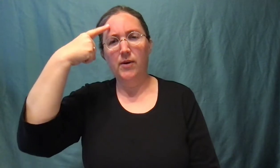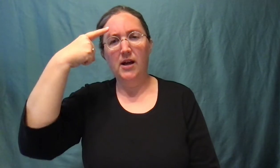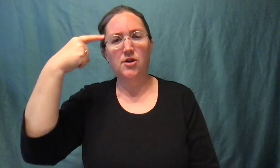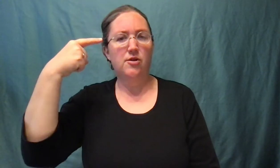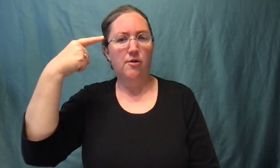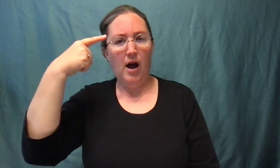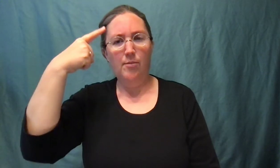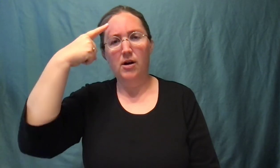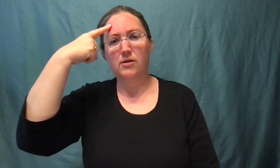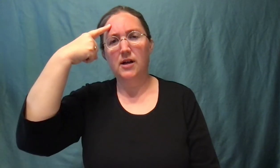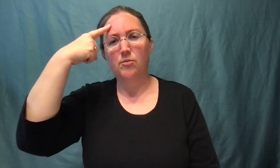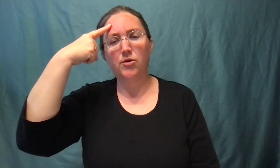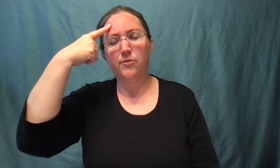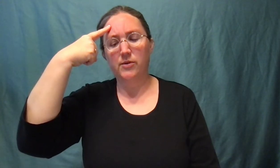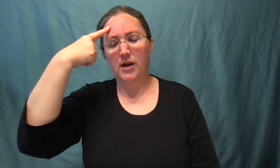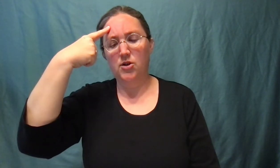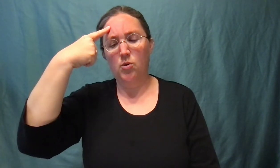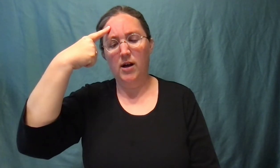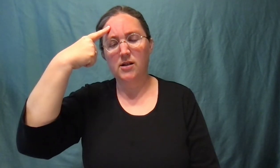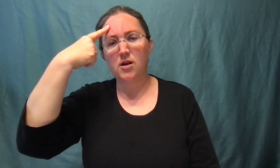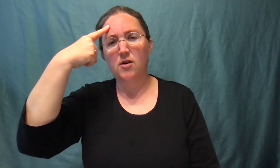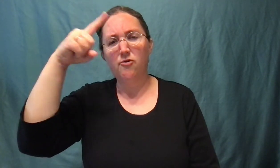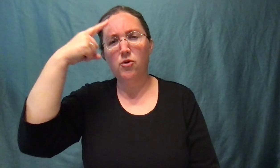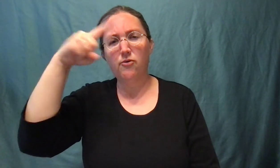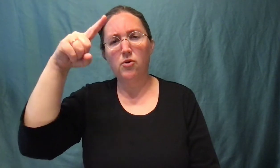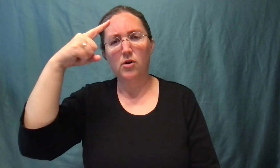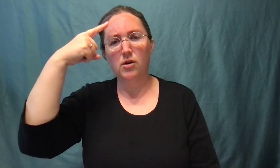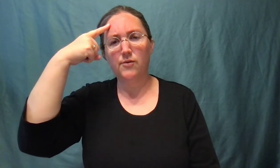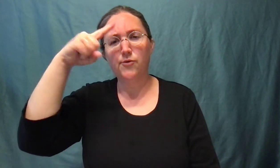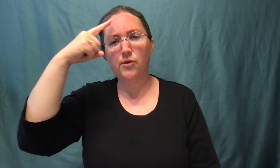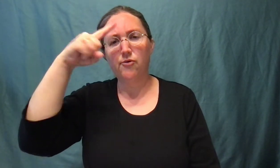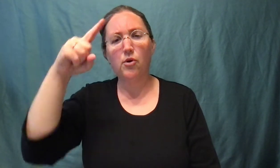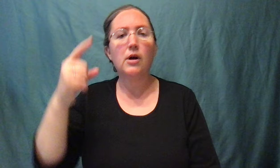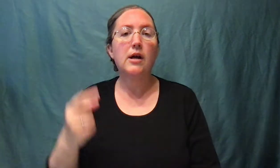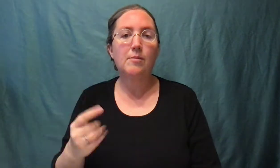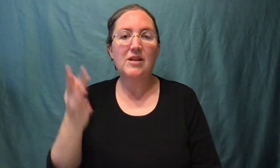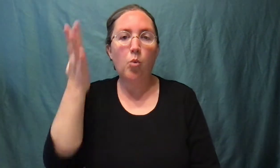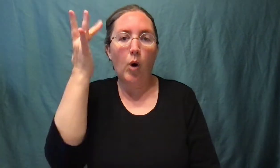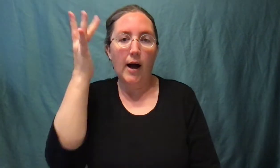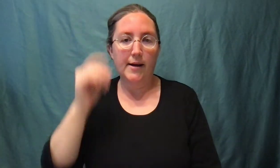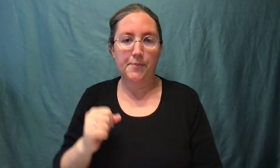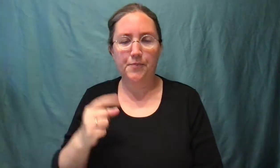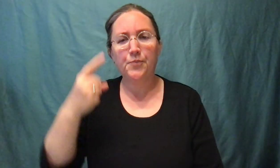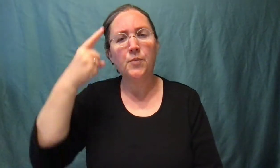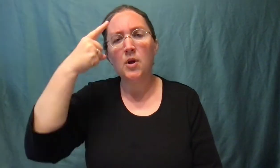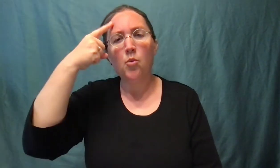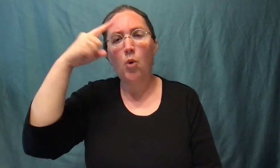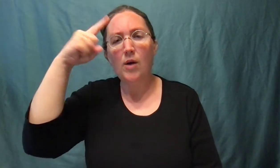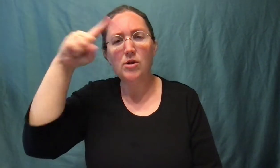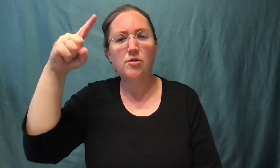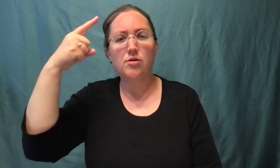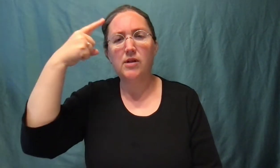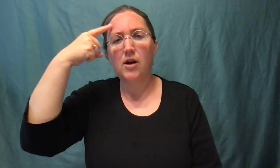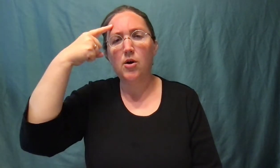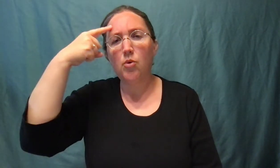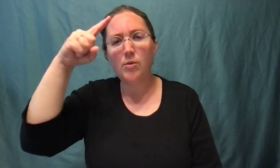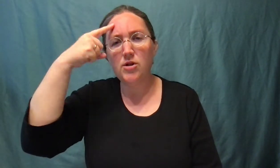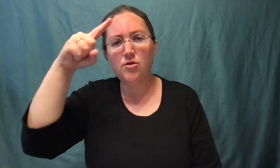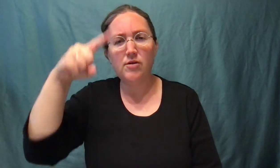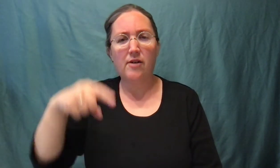WH eyebrows signed twice. 4. It means why. Why would you do that? What would you do that